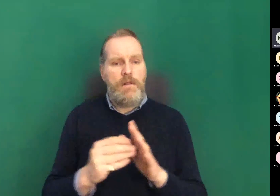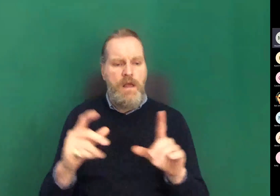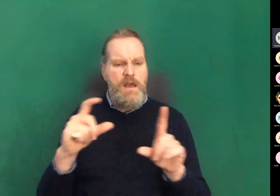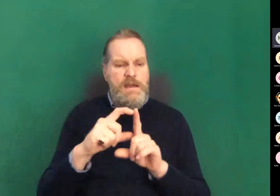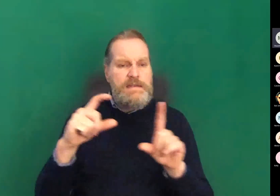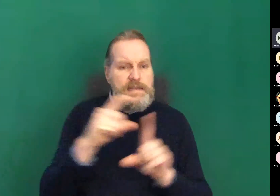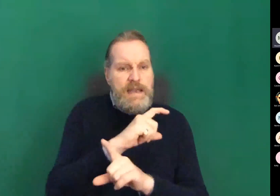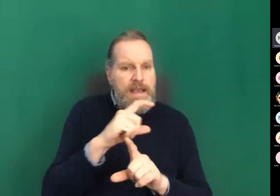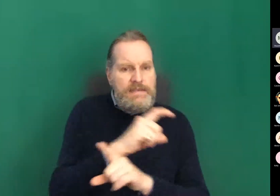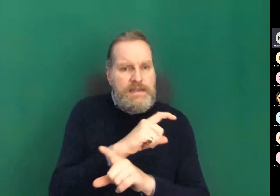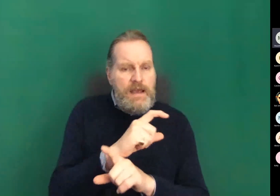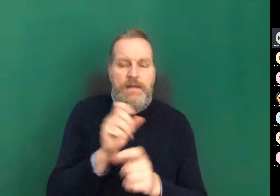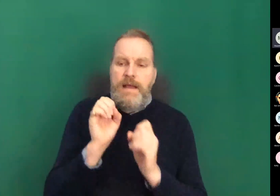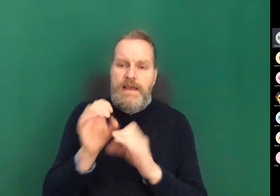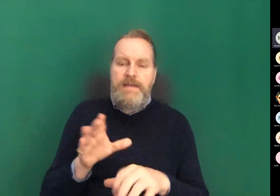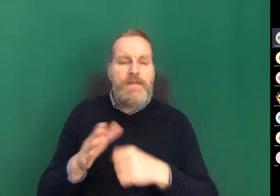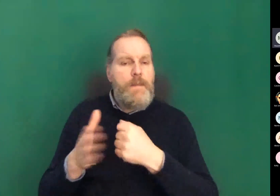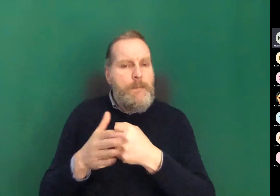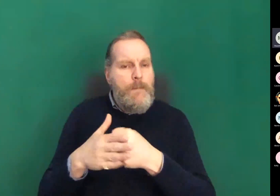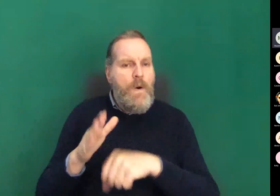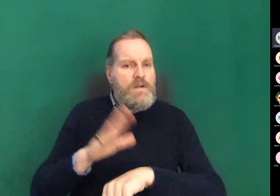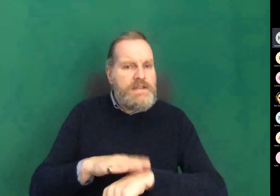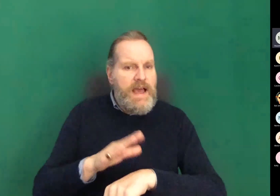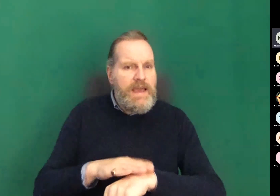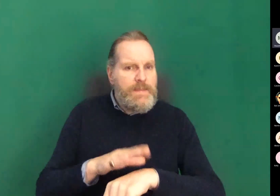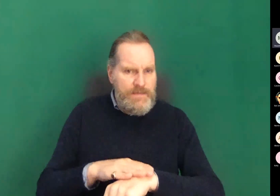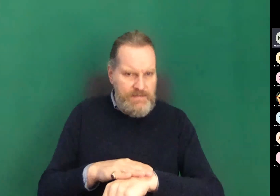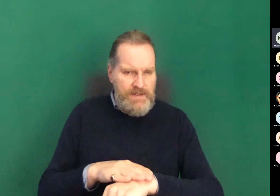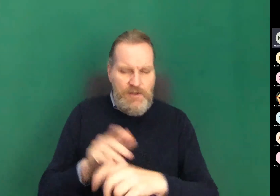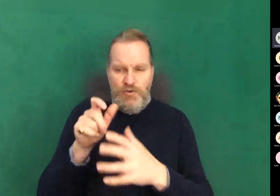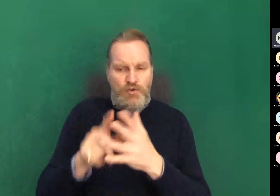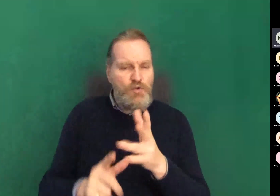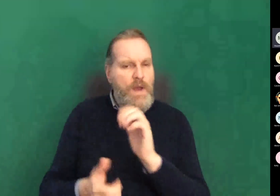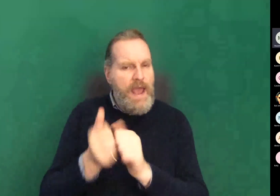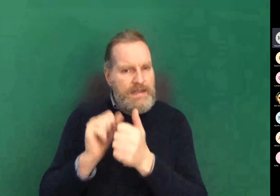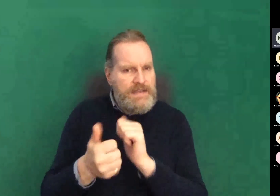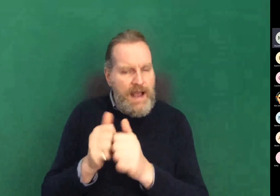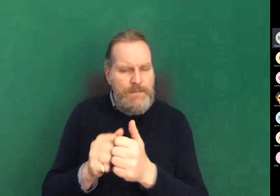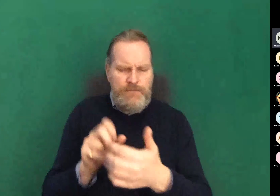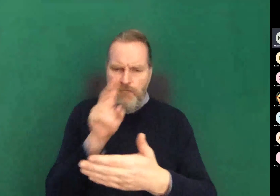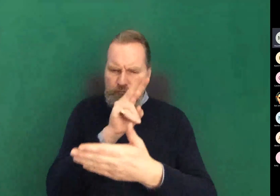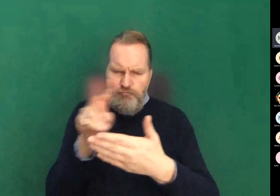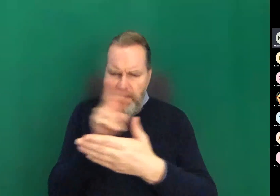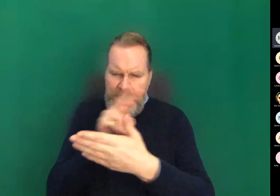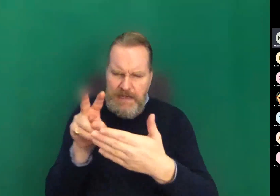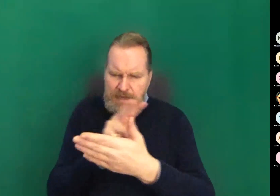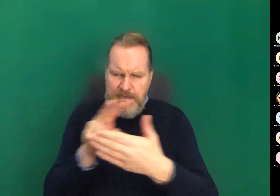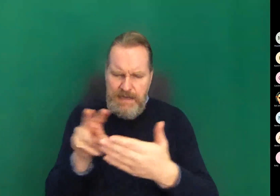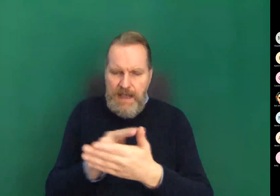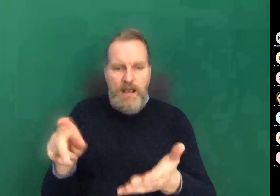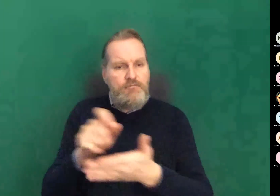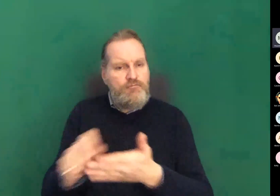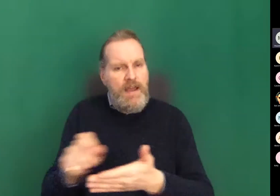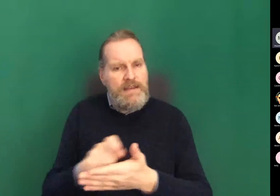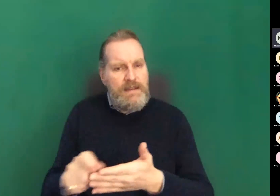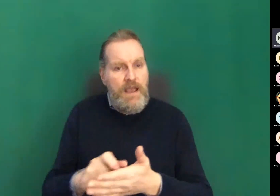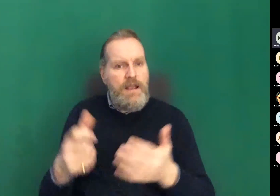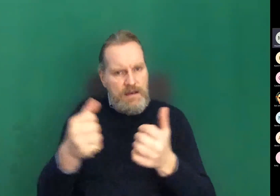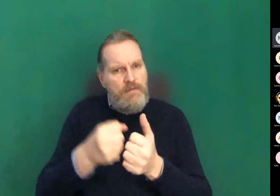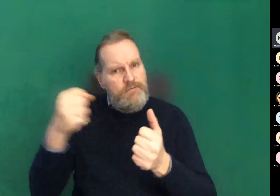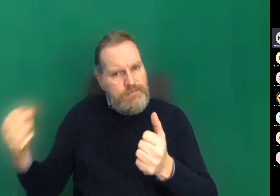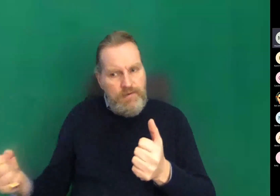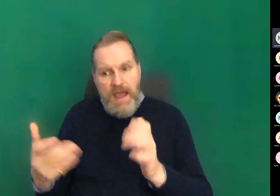more time to take exams to offset reading questions and writing answers, which may take them longer.